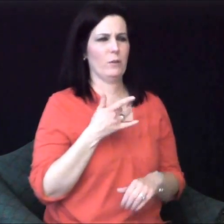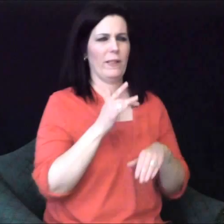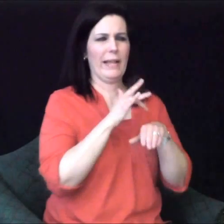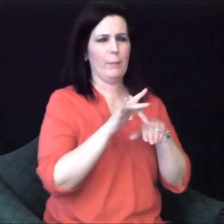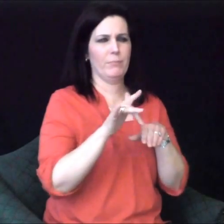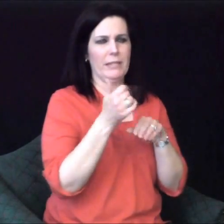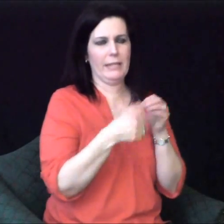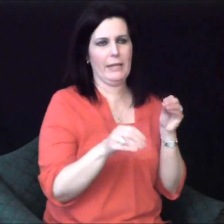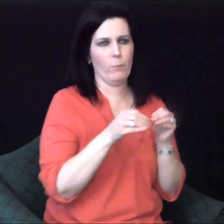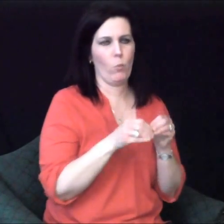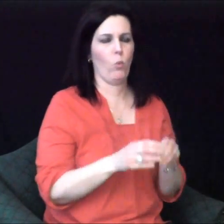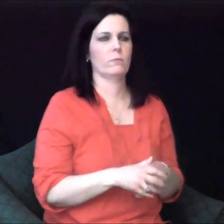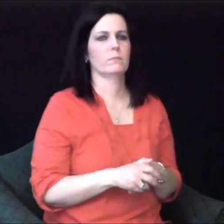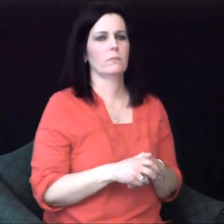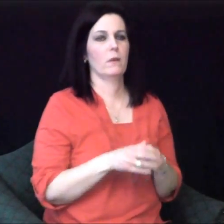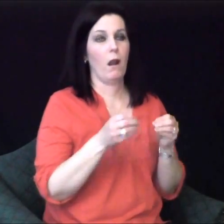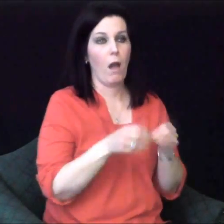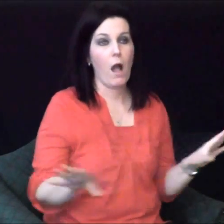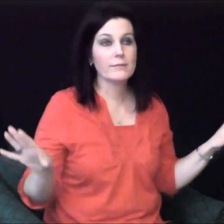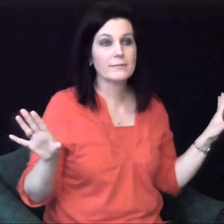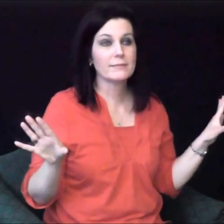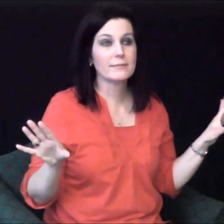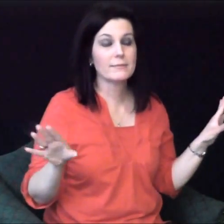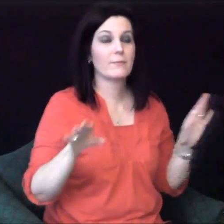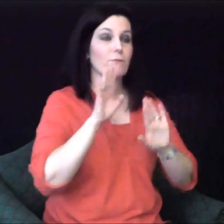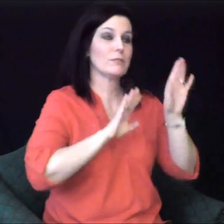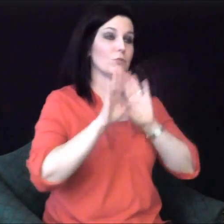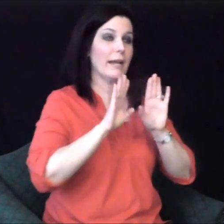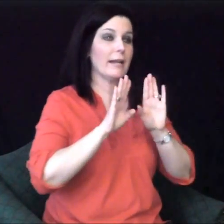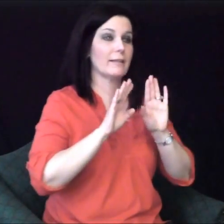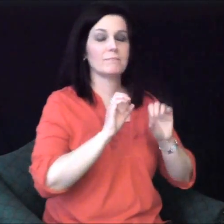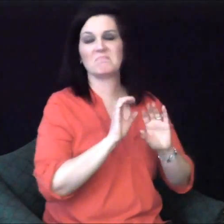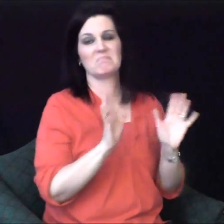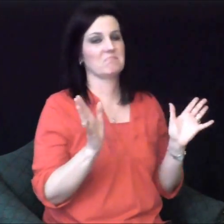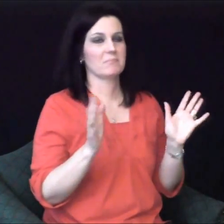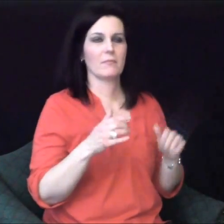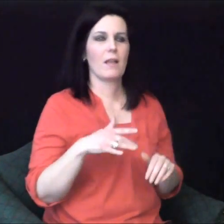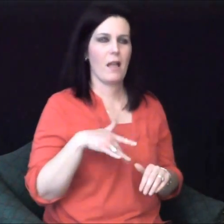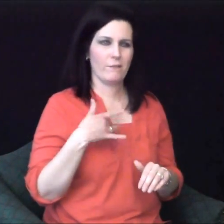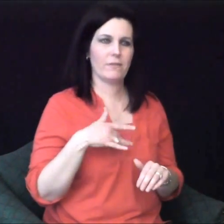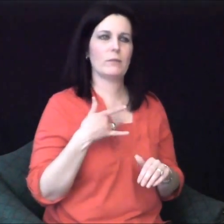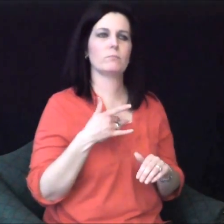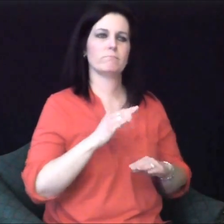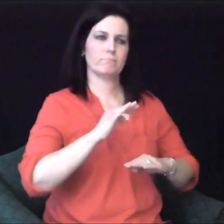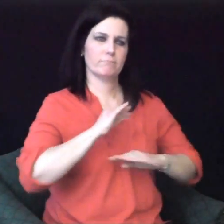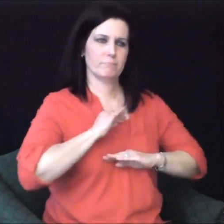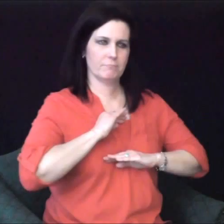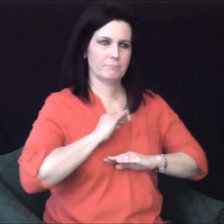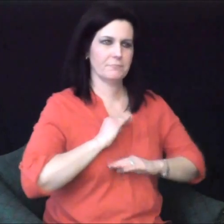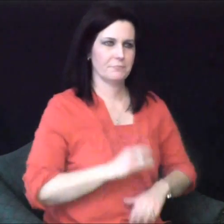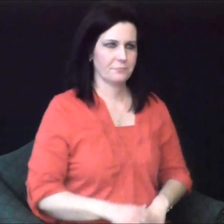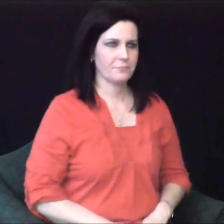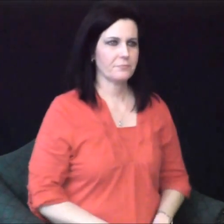I don't feel empty anymore, or lost, or frustrated. I feel very